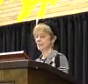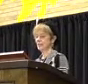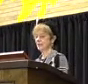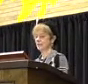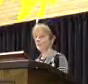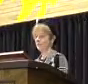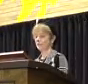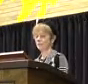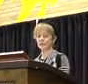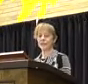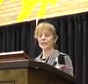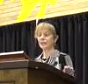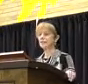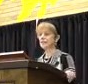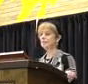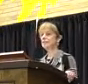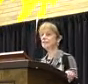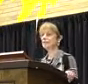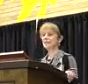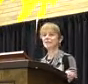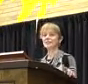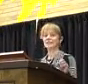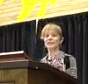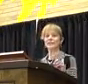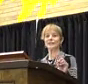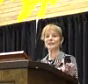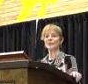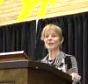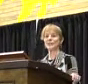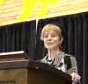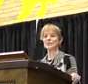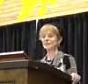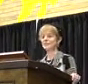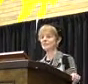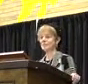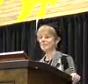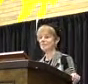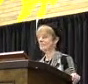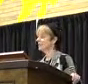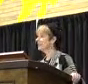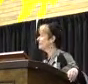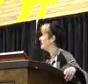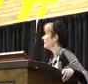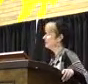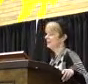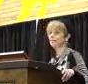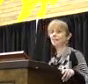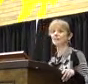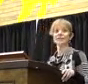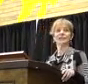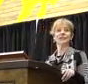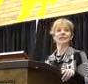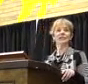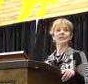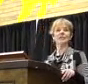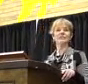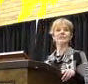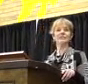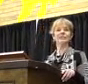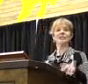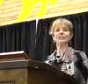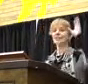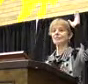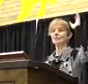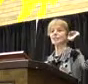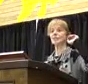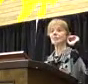he said. Take a minute to read this and then I'll walk us through it step by step. Can you read it? Can everybody see